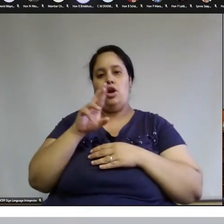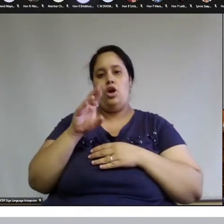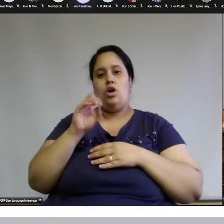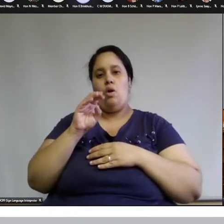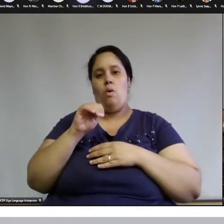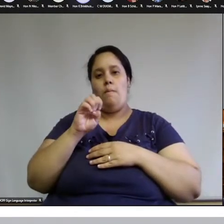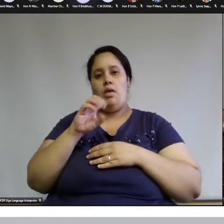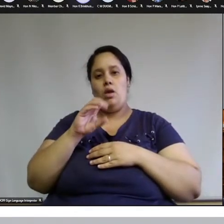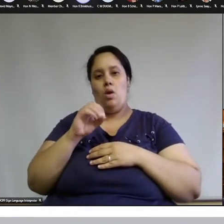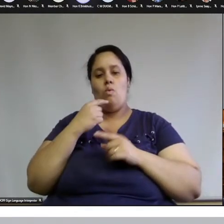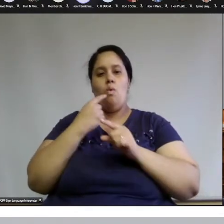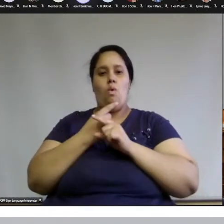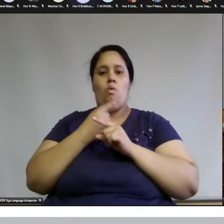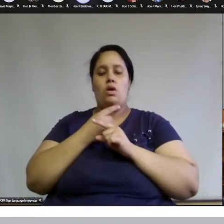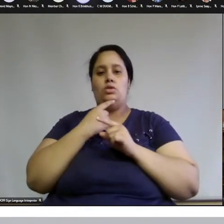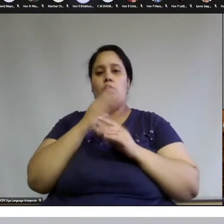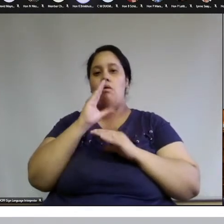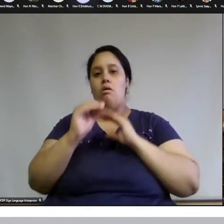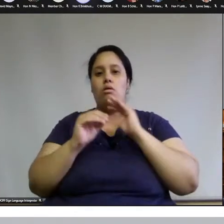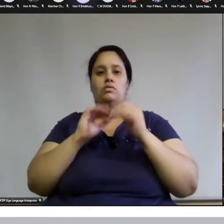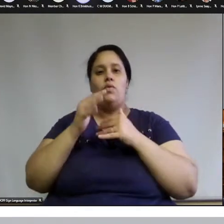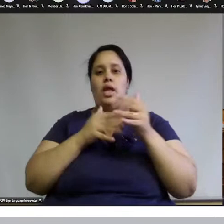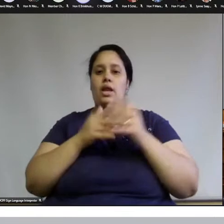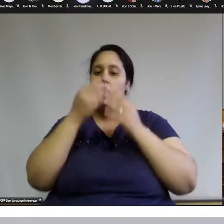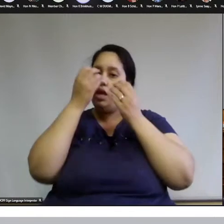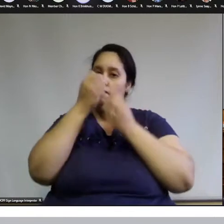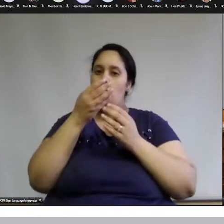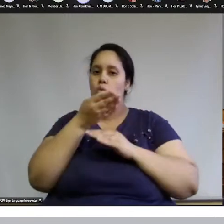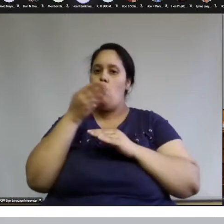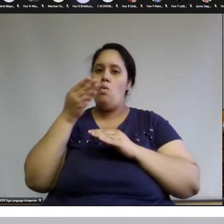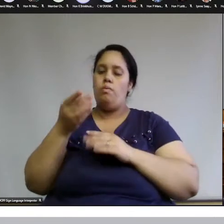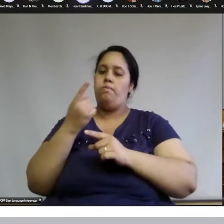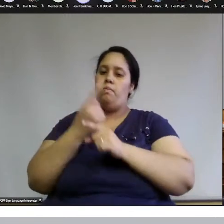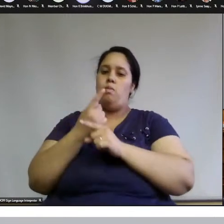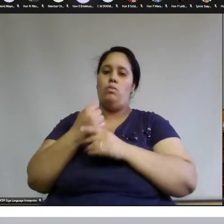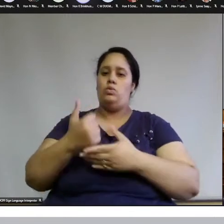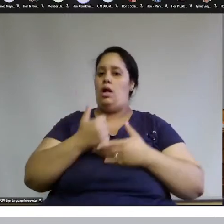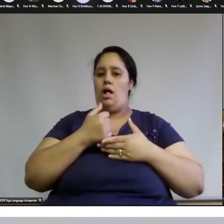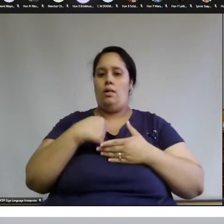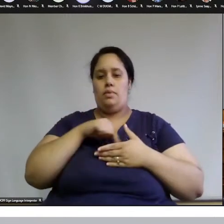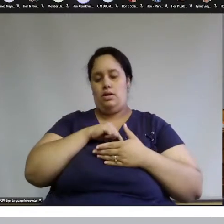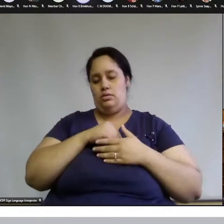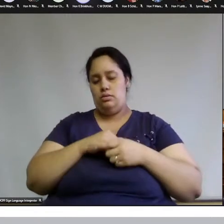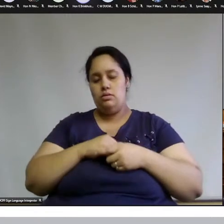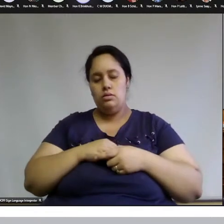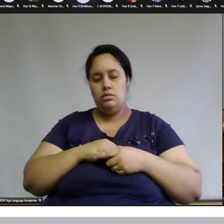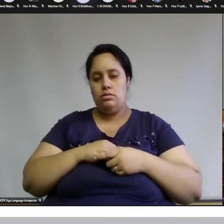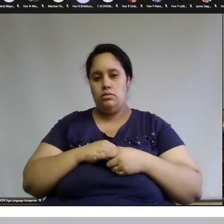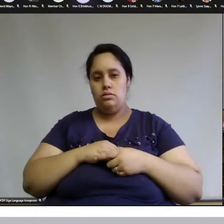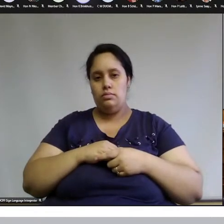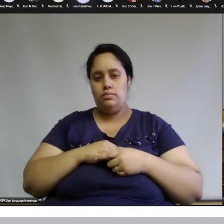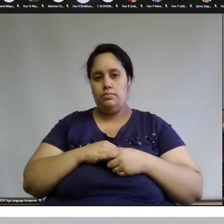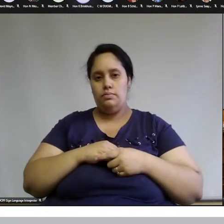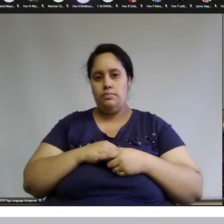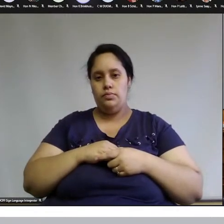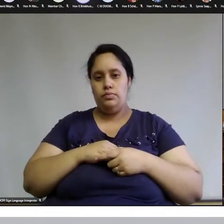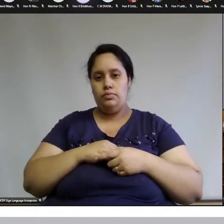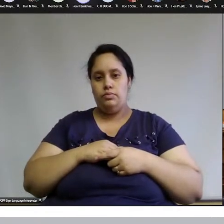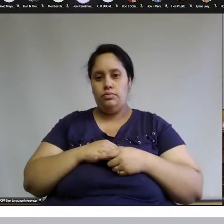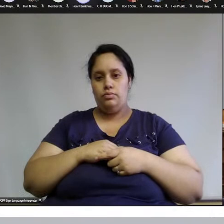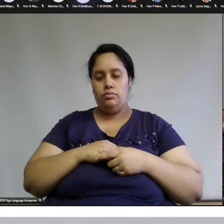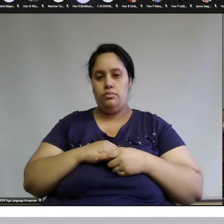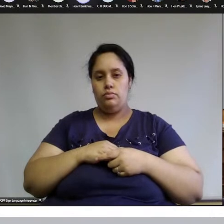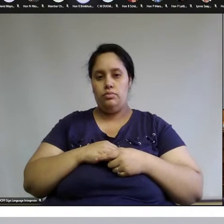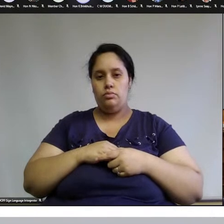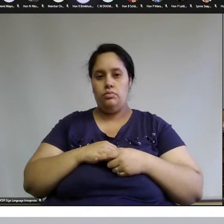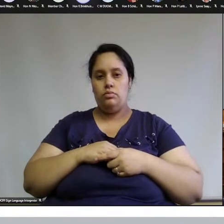whenever we call upon him for any information, he's always there to assist us, be it in the working